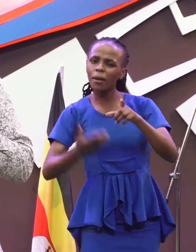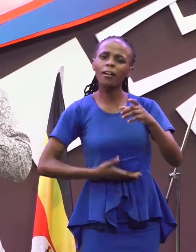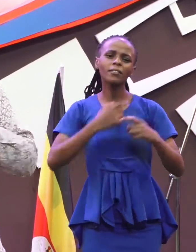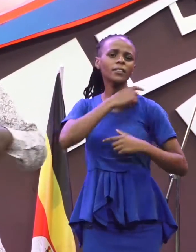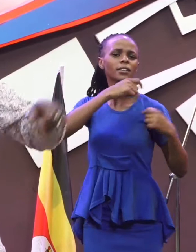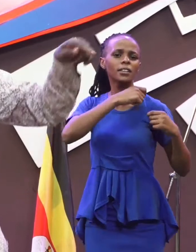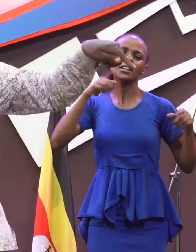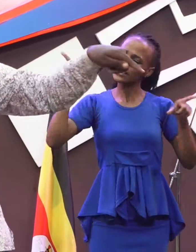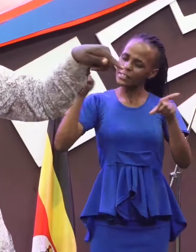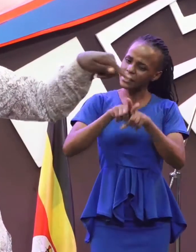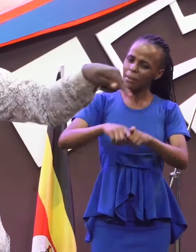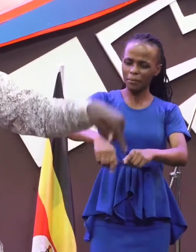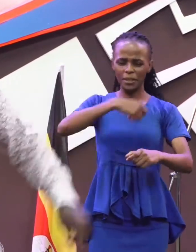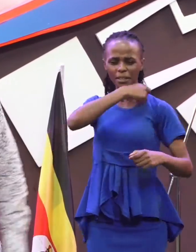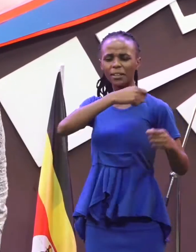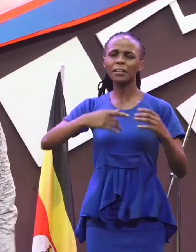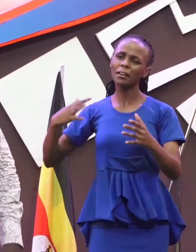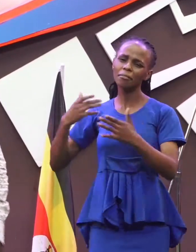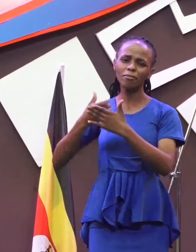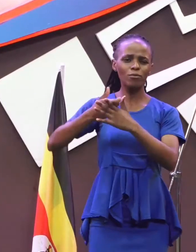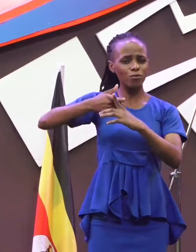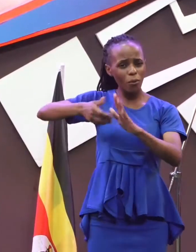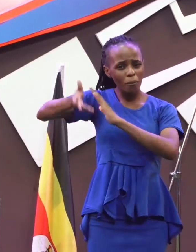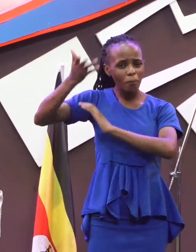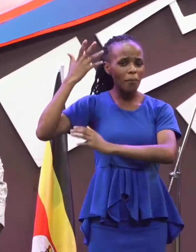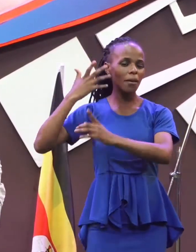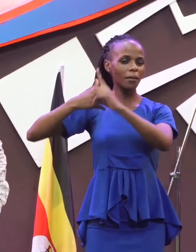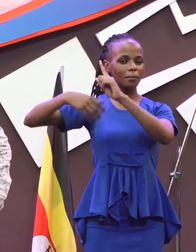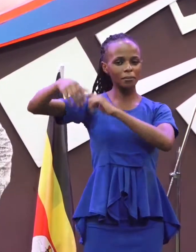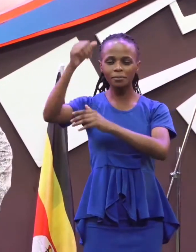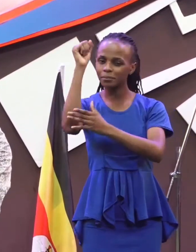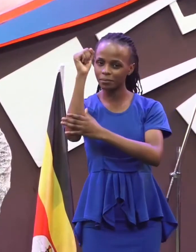an inheritance. And that inheritance was from Abraham.